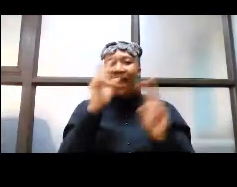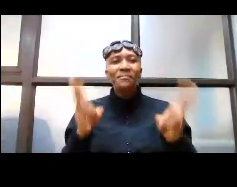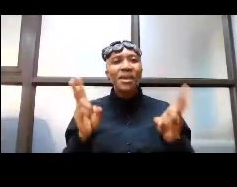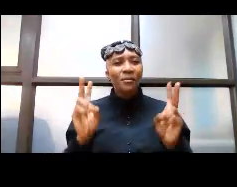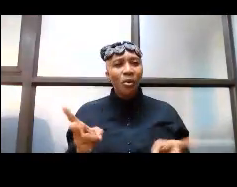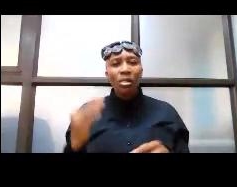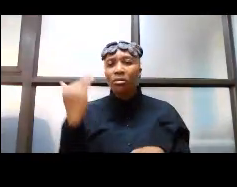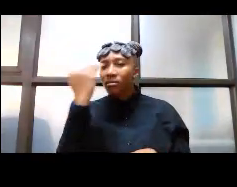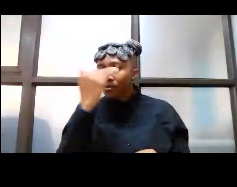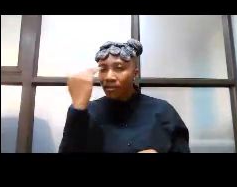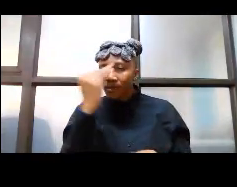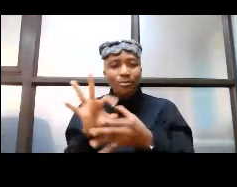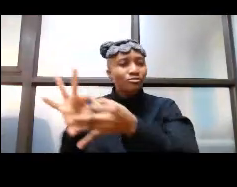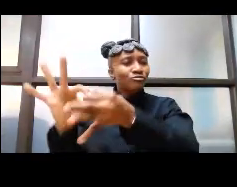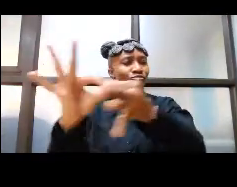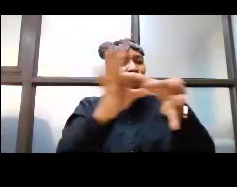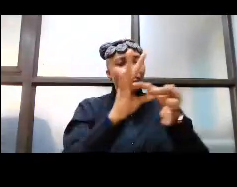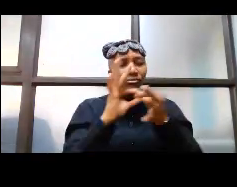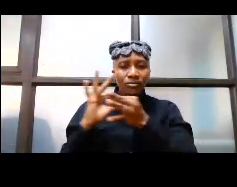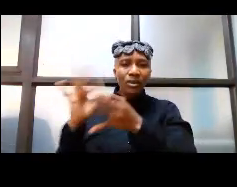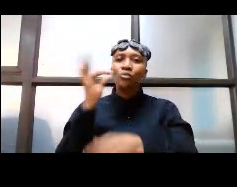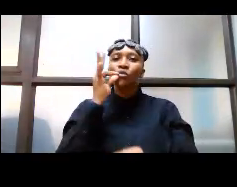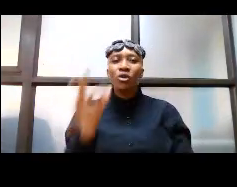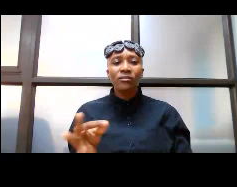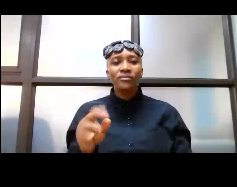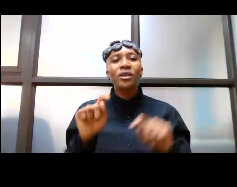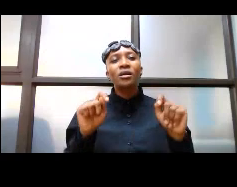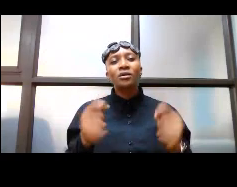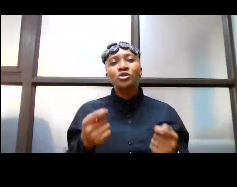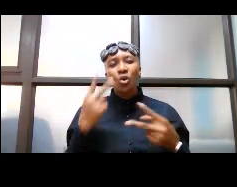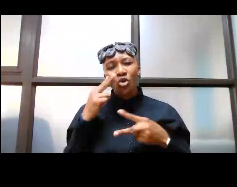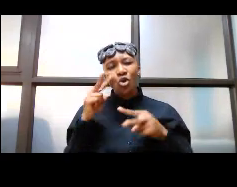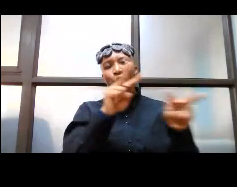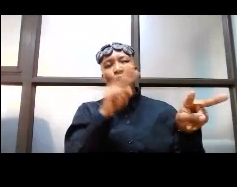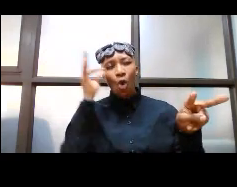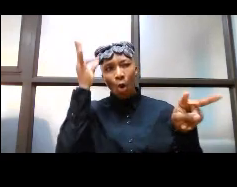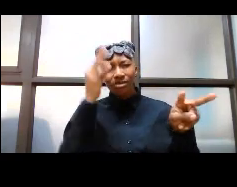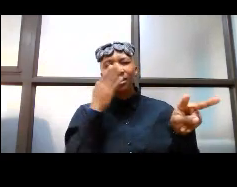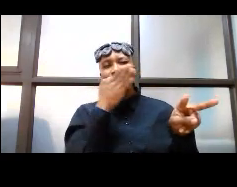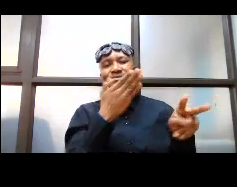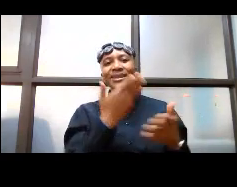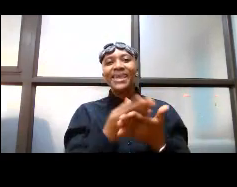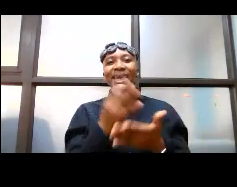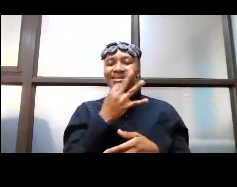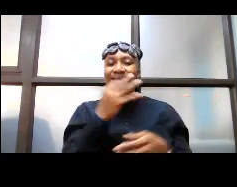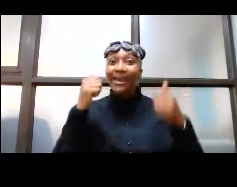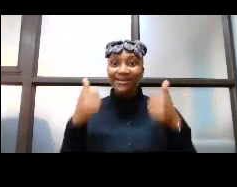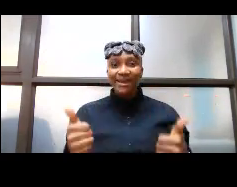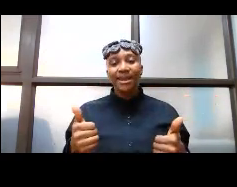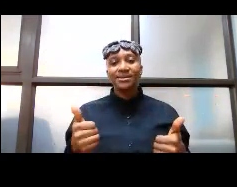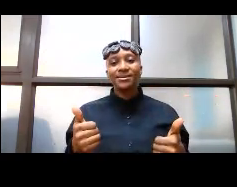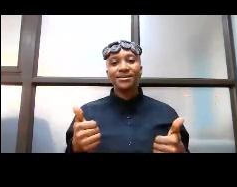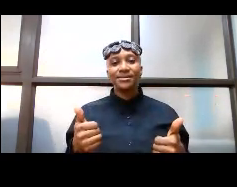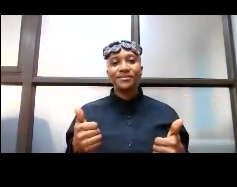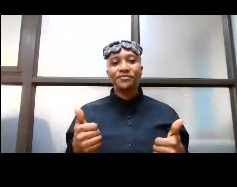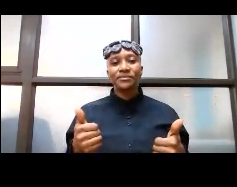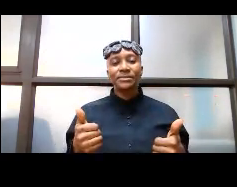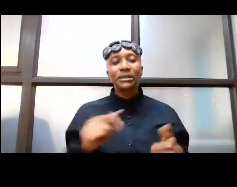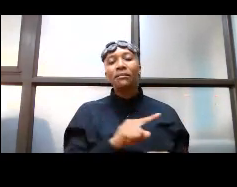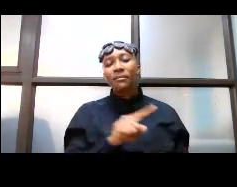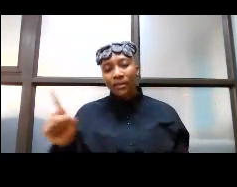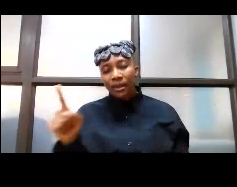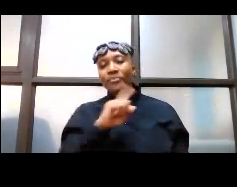sighted. So if you look at it from that context, you could say it was great. However,